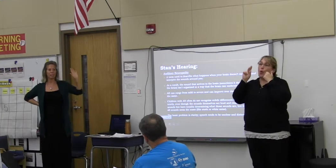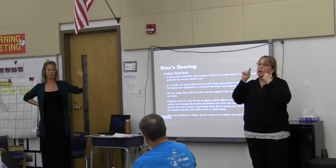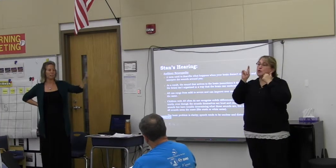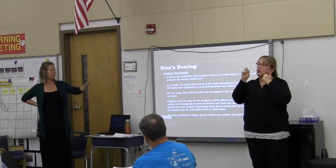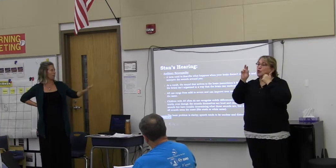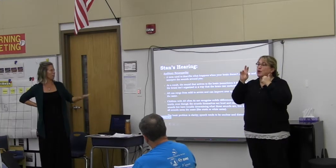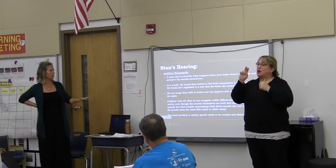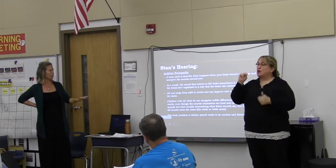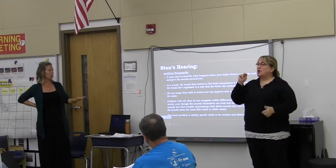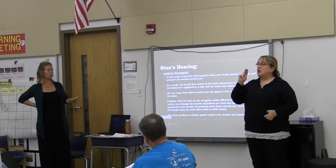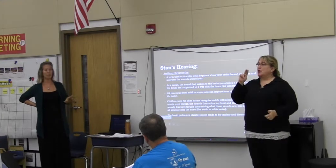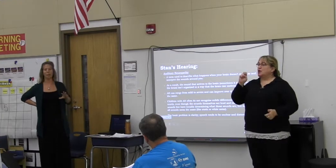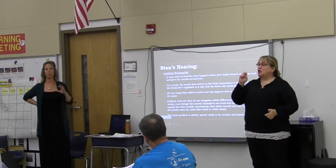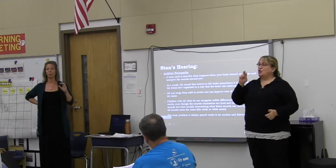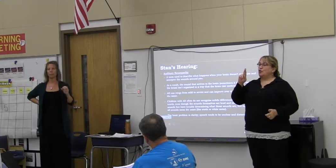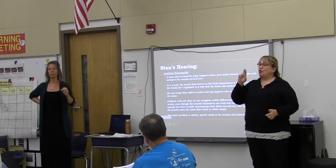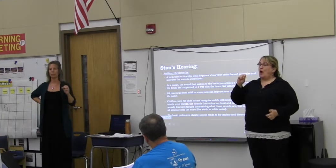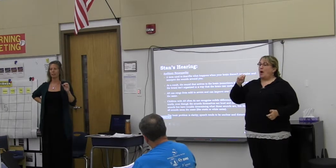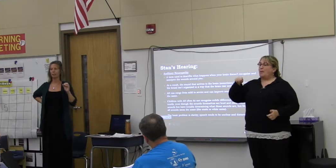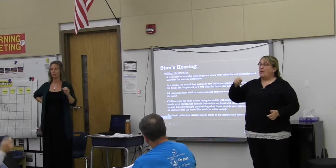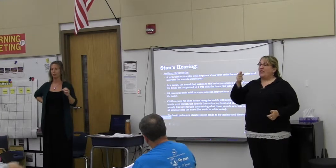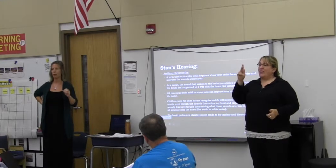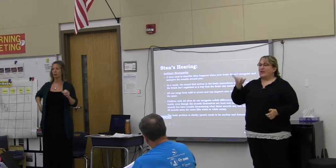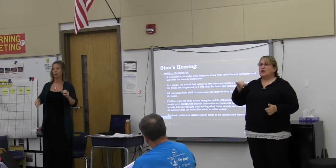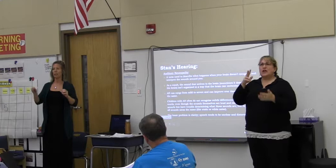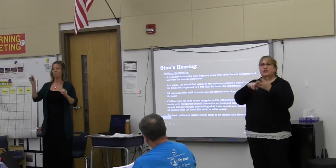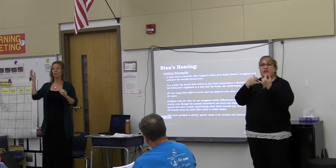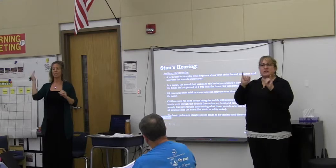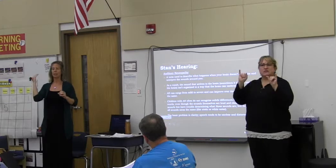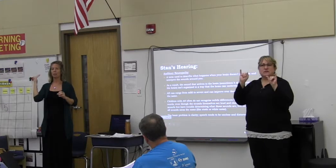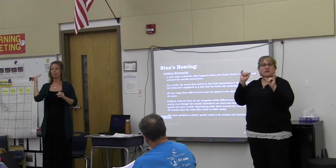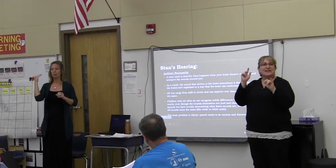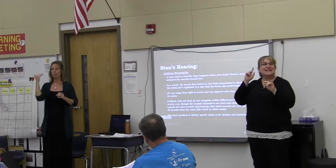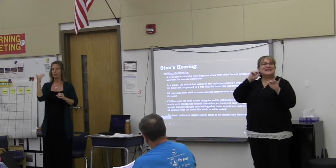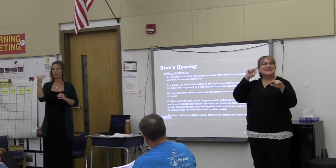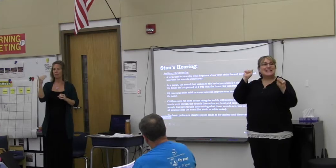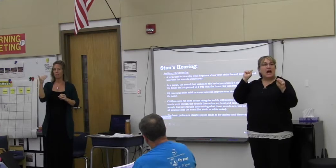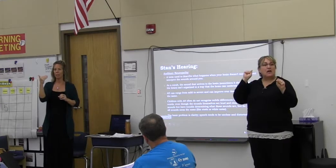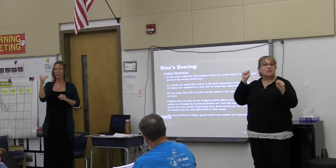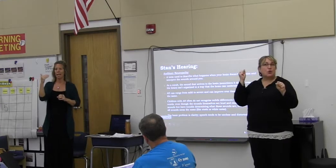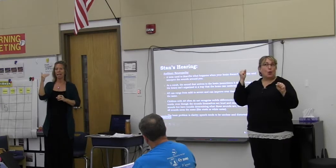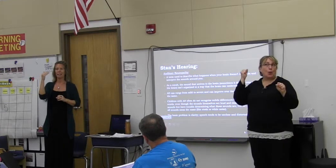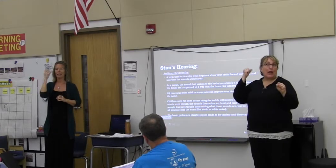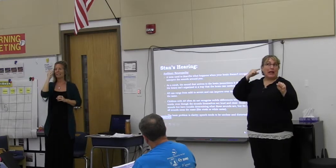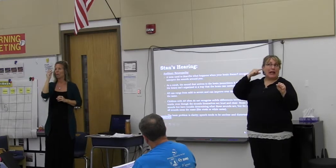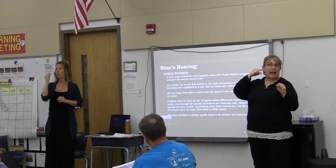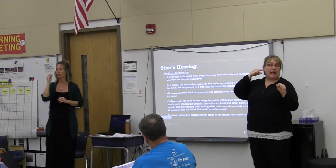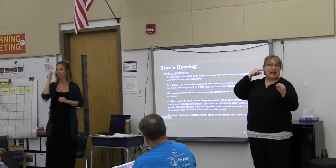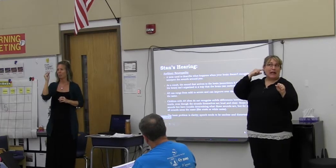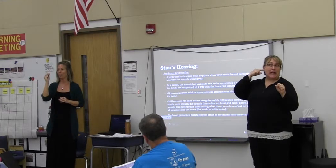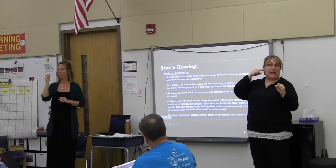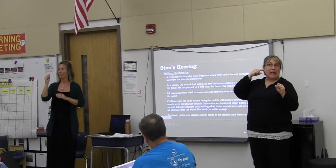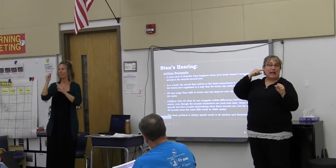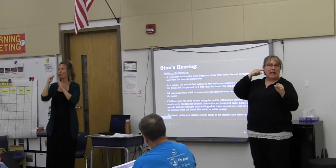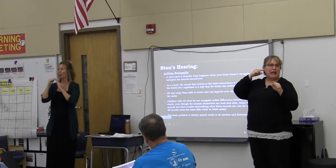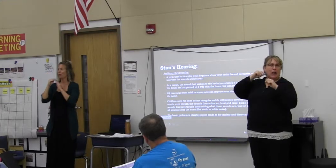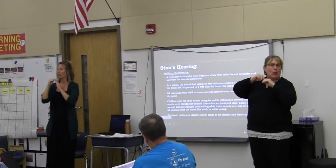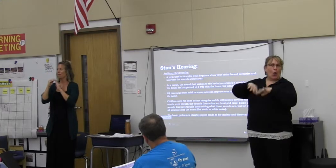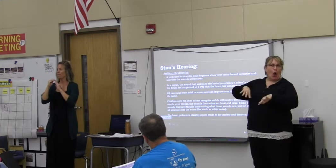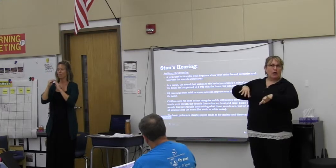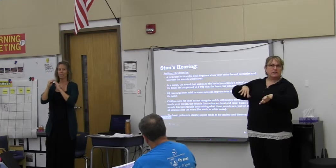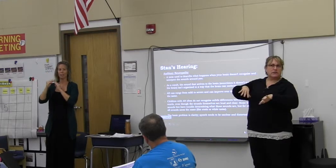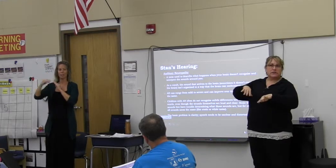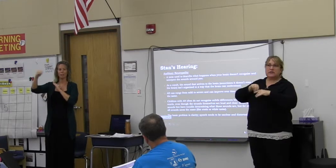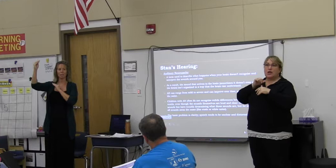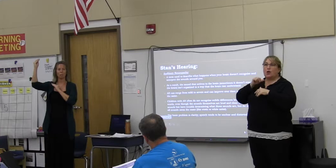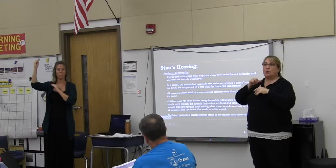and you guys can read about this on your own time, but basically it's where sounds go in our ear and they get lost somewhere, and they don't go